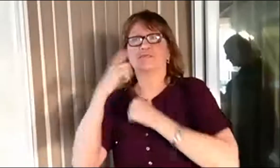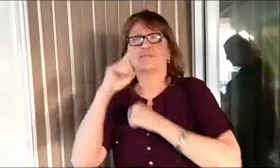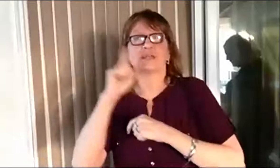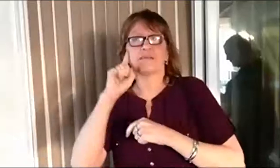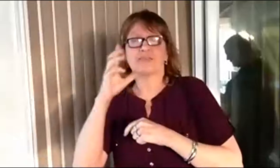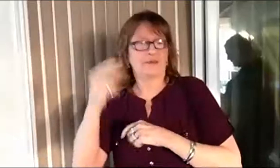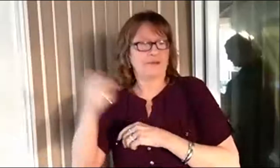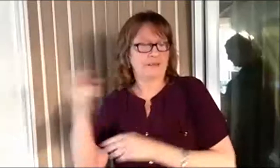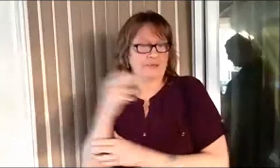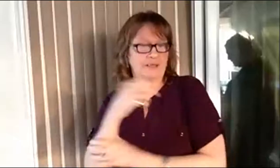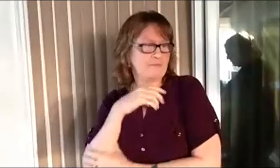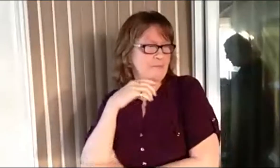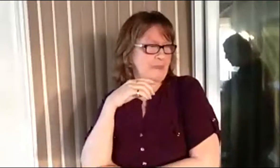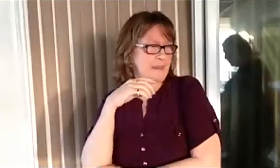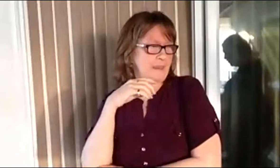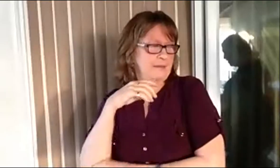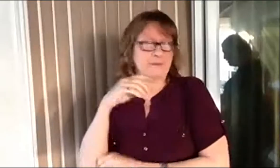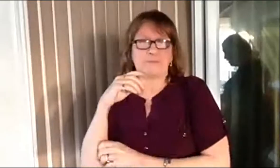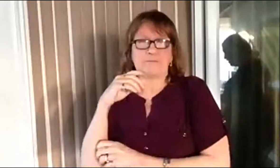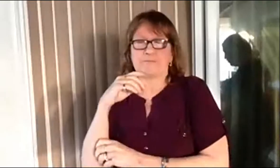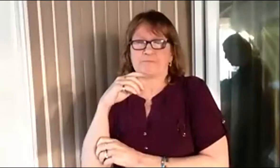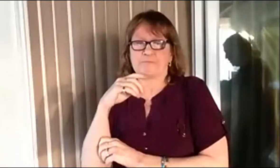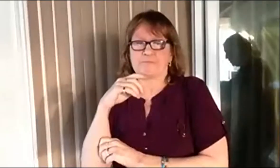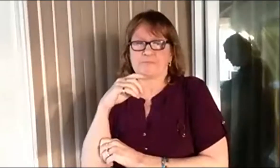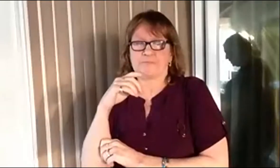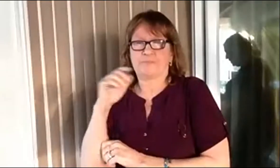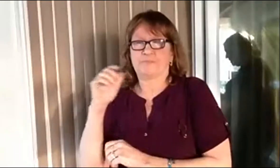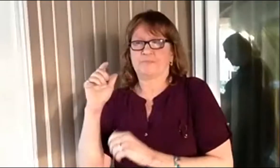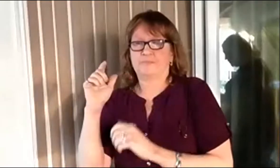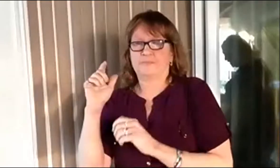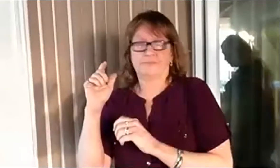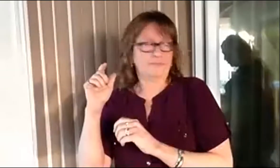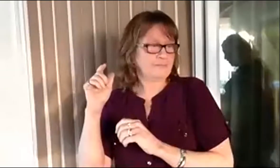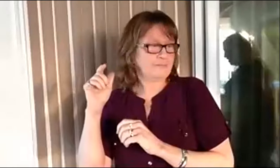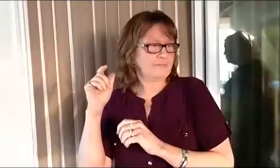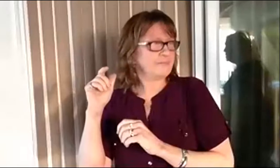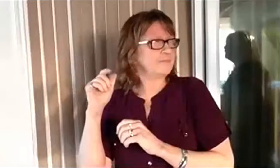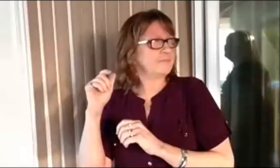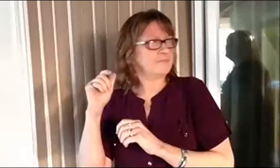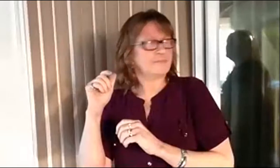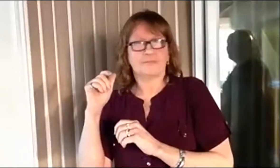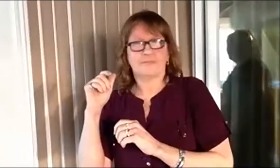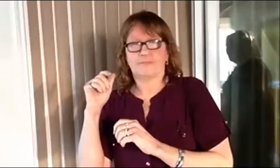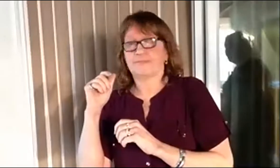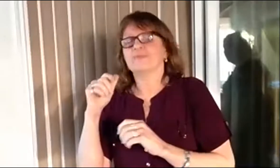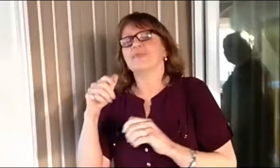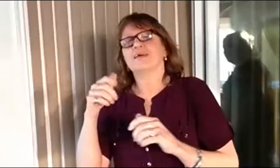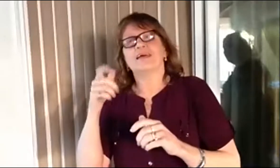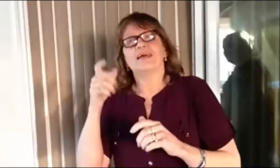Foundation for Deaf and Hard of Hearing. Later at the Lions National Convention, our foundation became the Ears of the